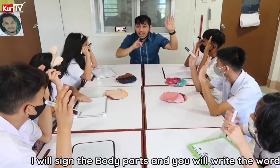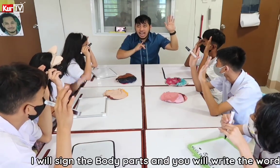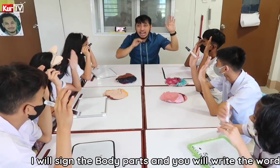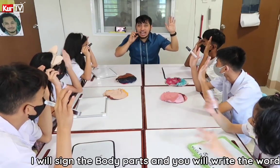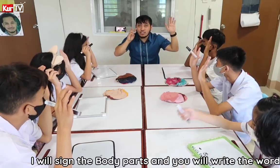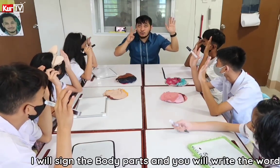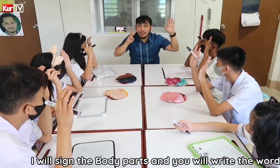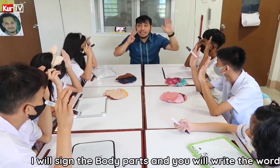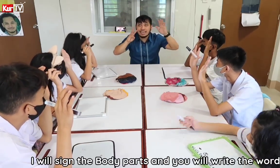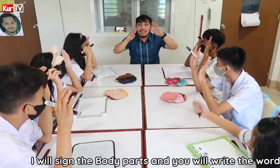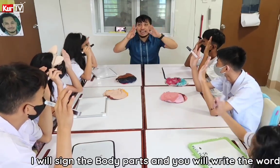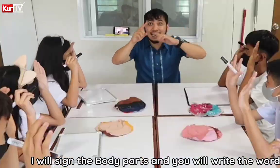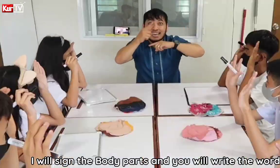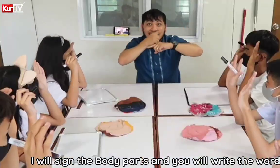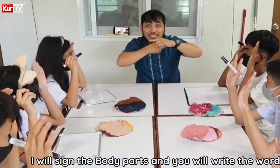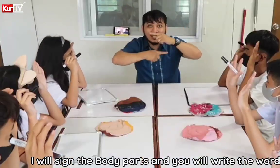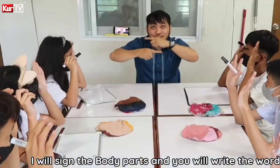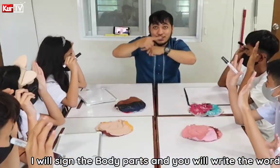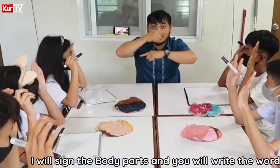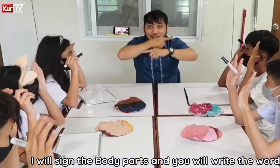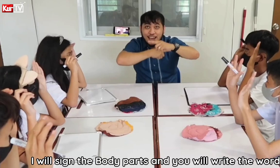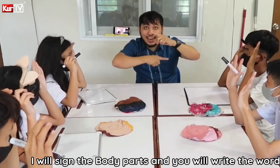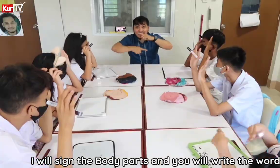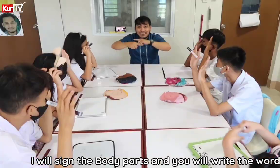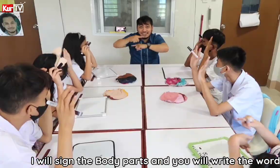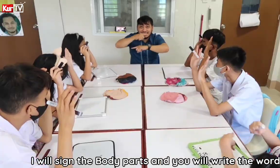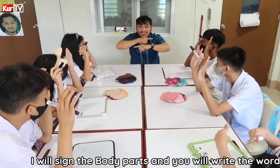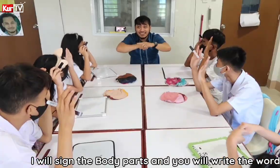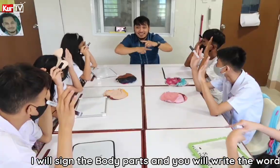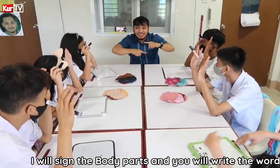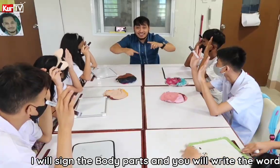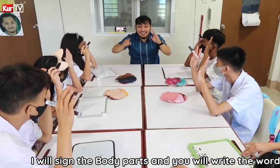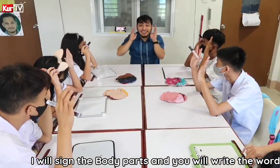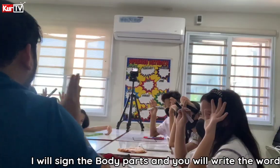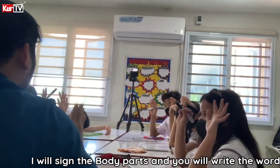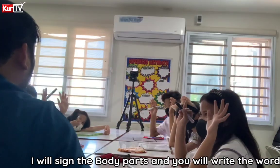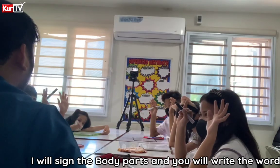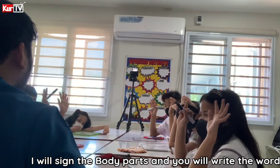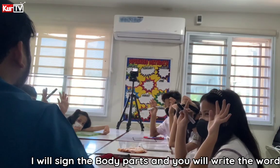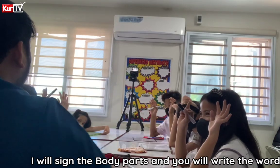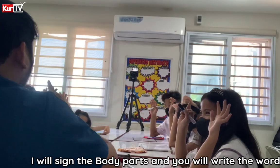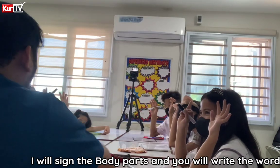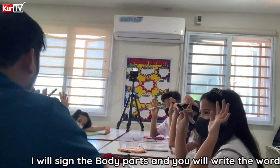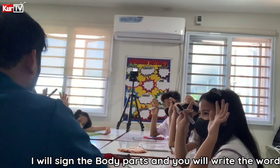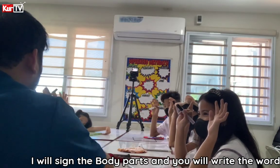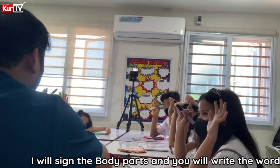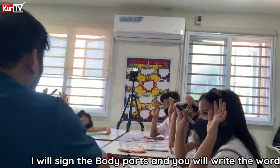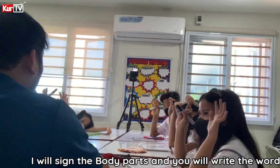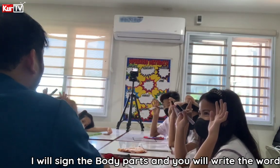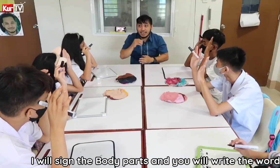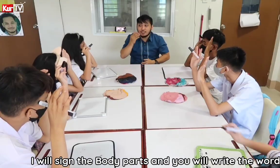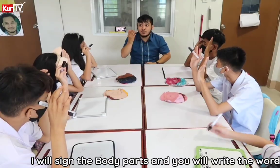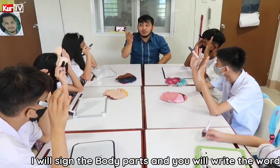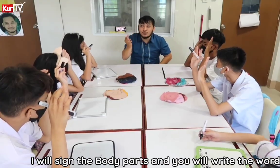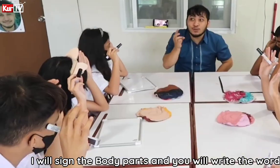I will sign the body parts and you